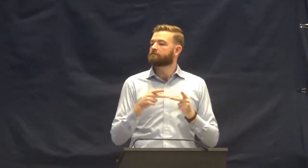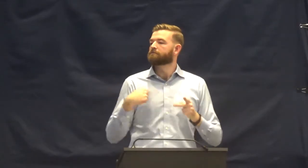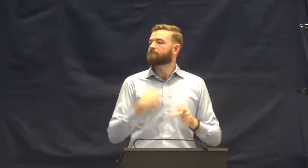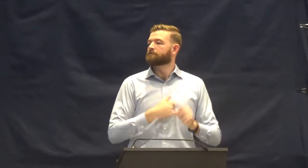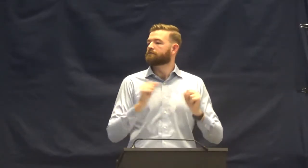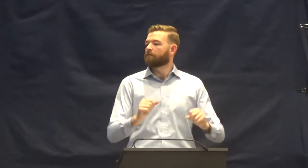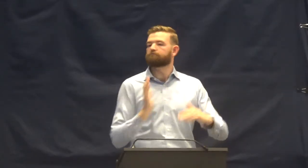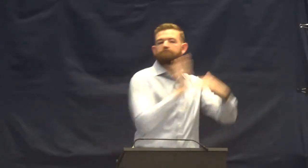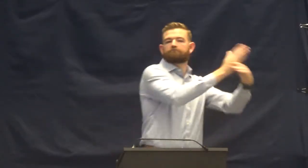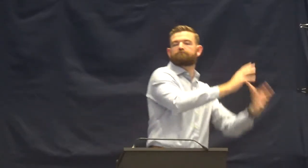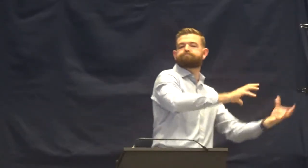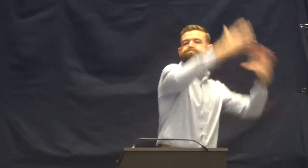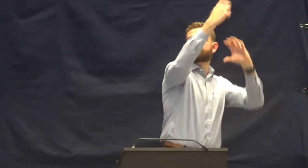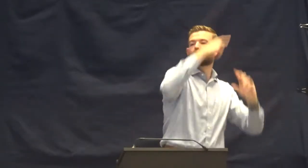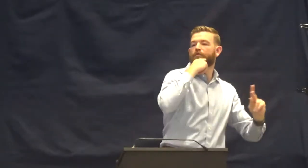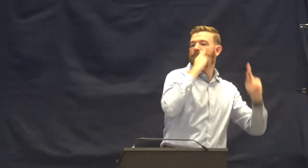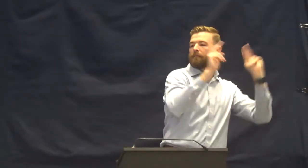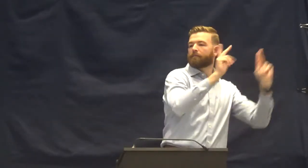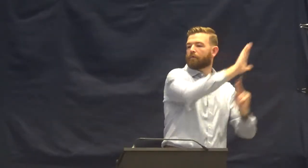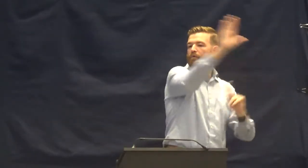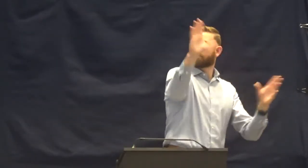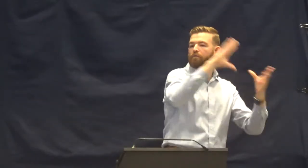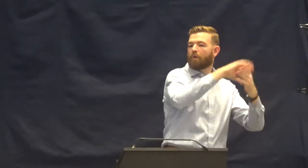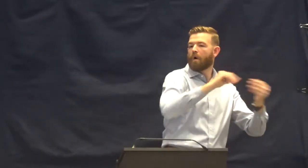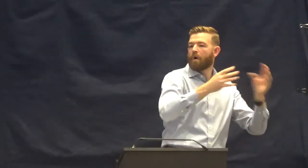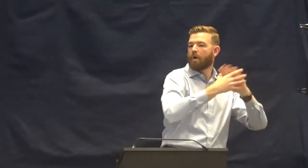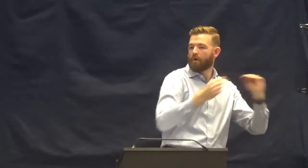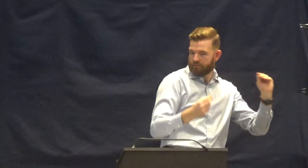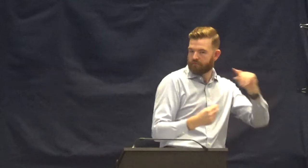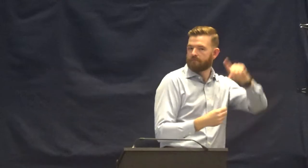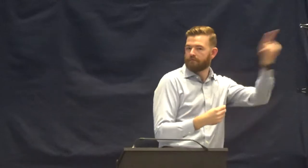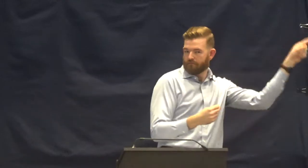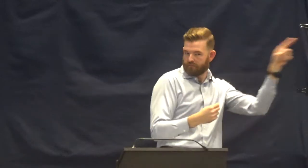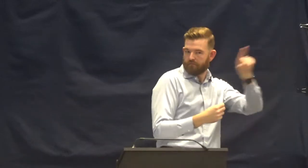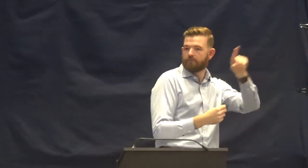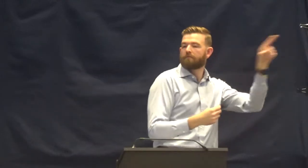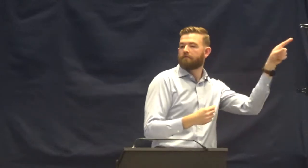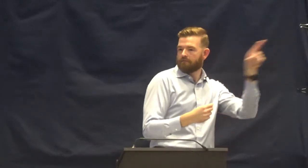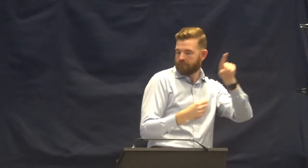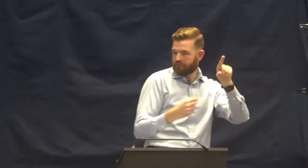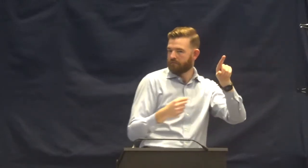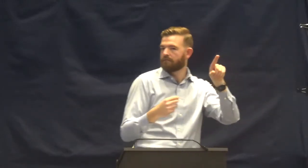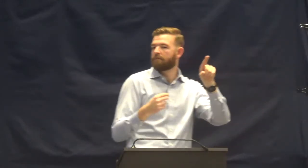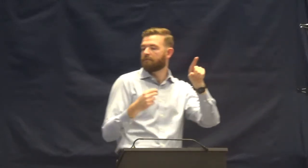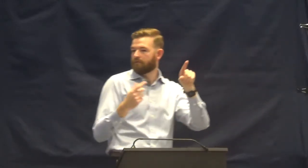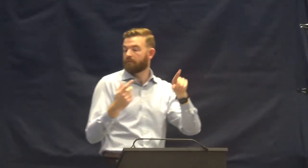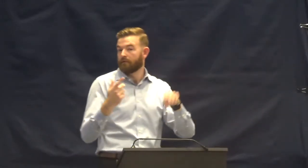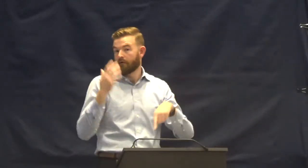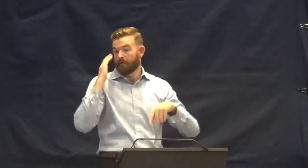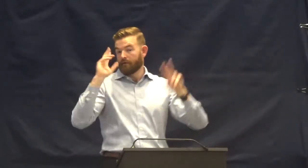up. Family is another place that we need to interrupt the traditional stories.